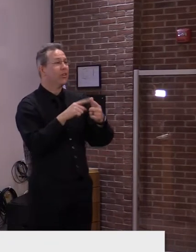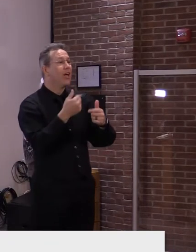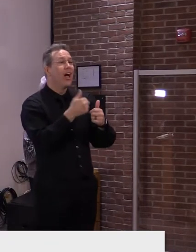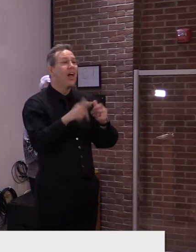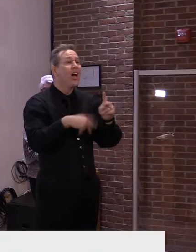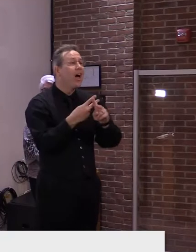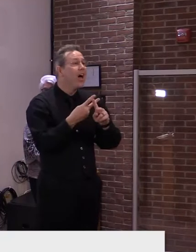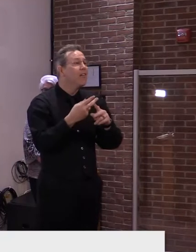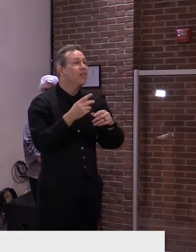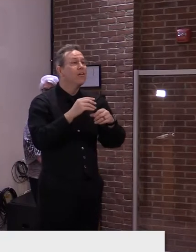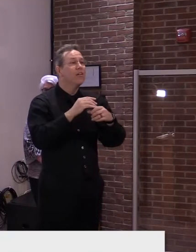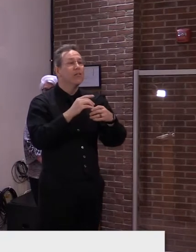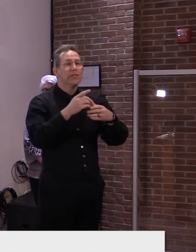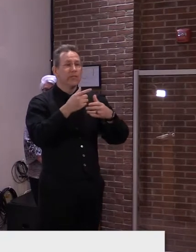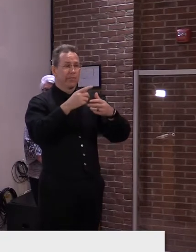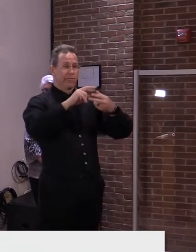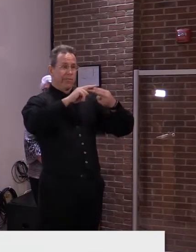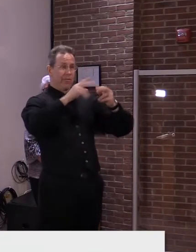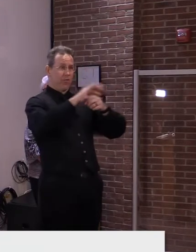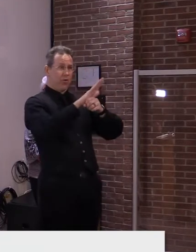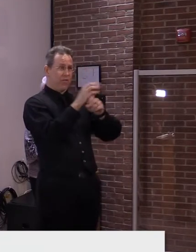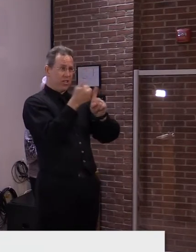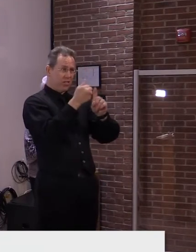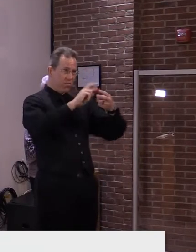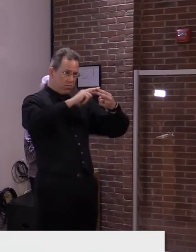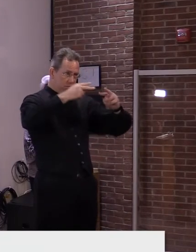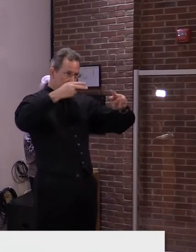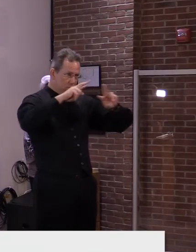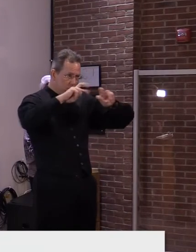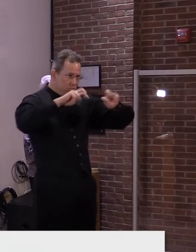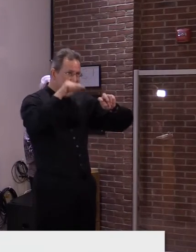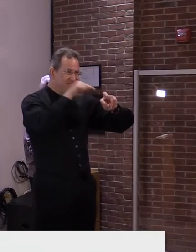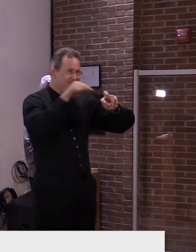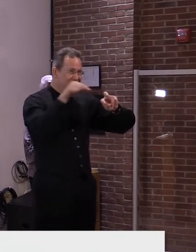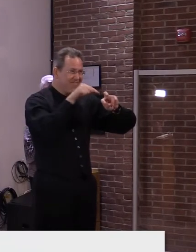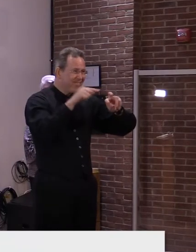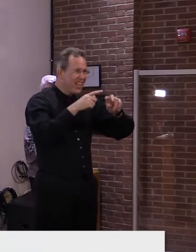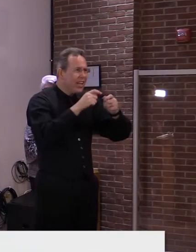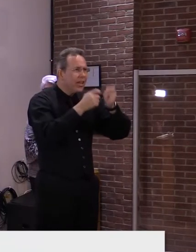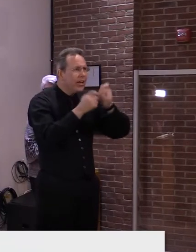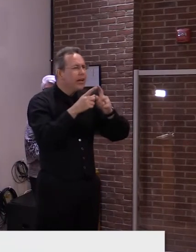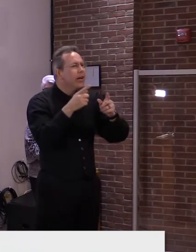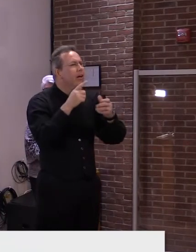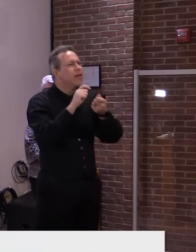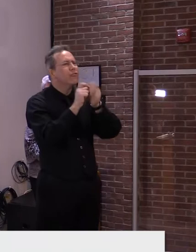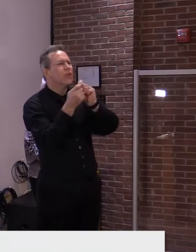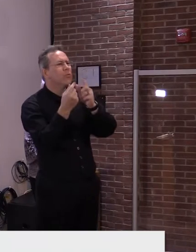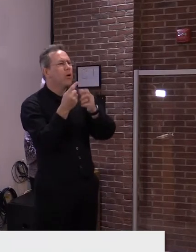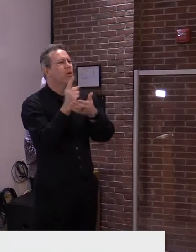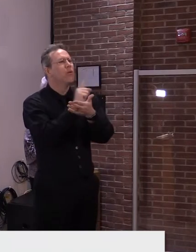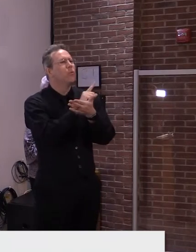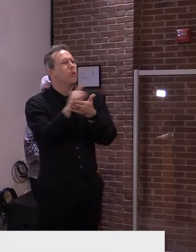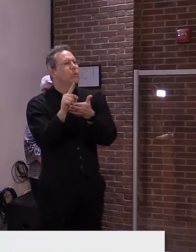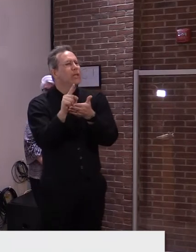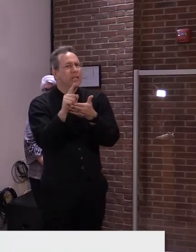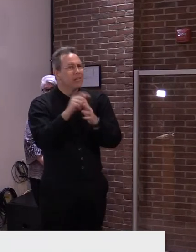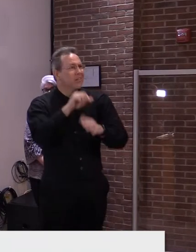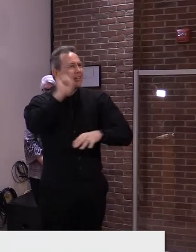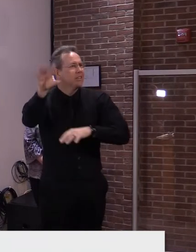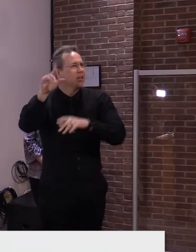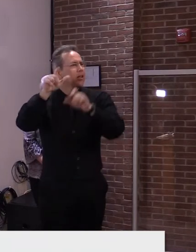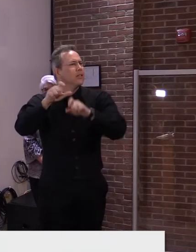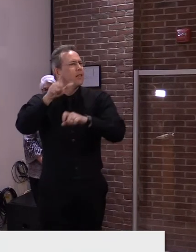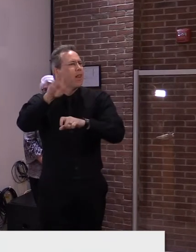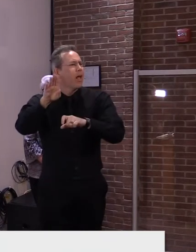result, it's generally a week after we sent the sample, because that's how long it takes to get this